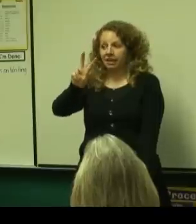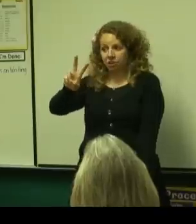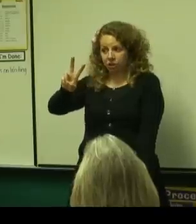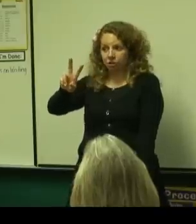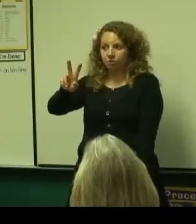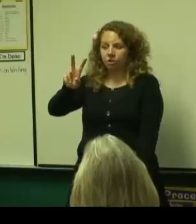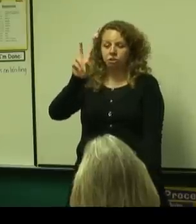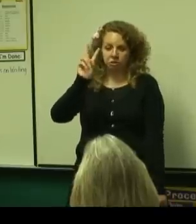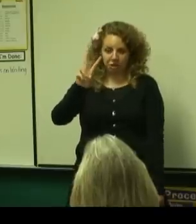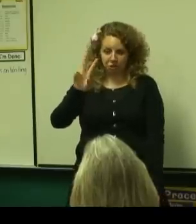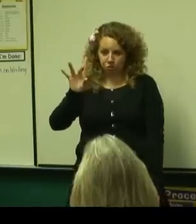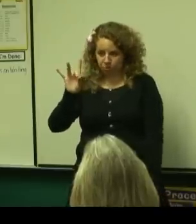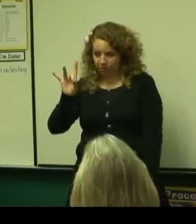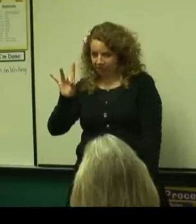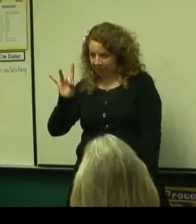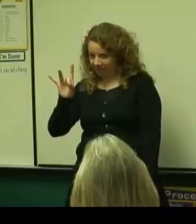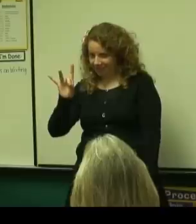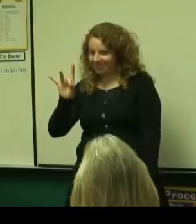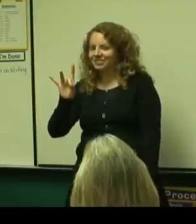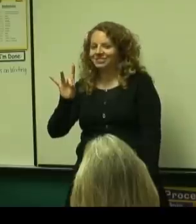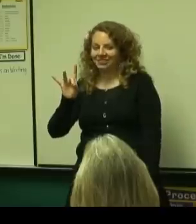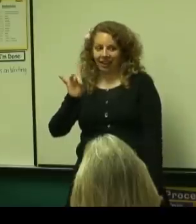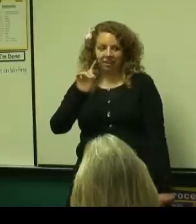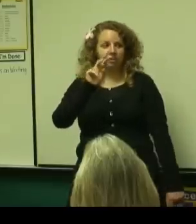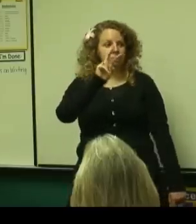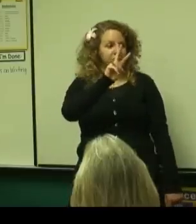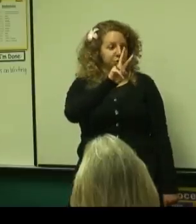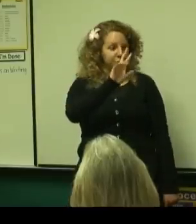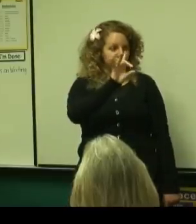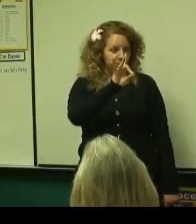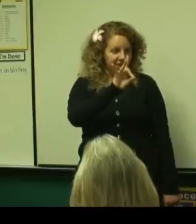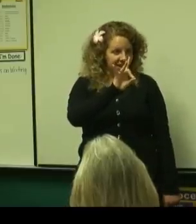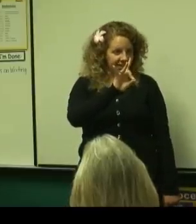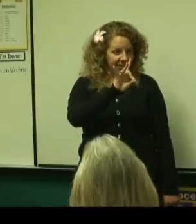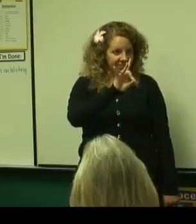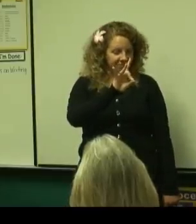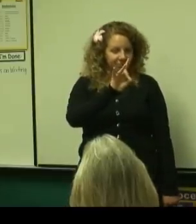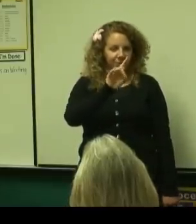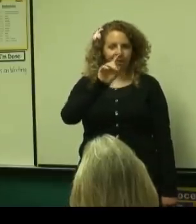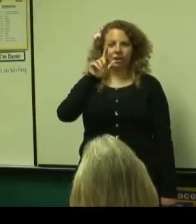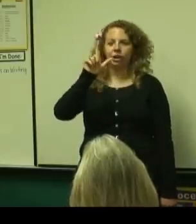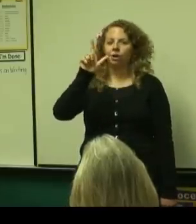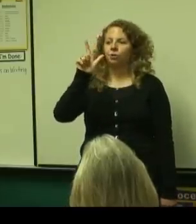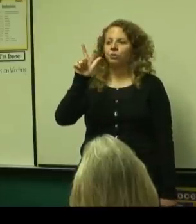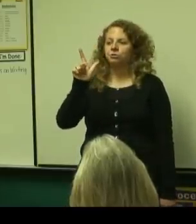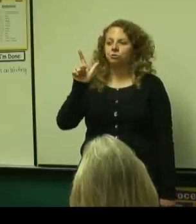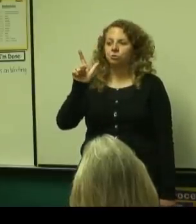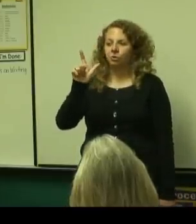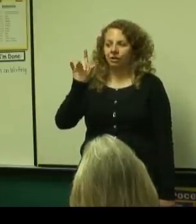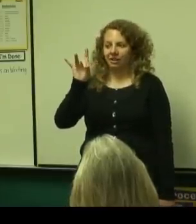can do 28. Yeah, so you can go 28, or you can go